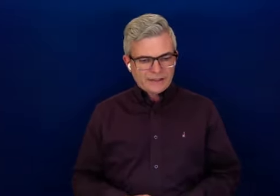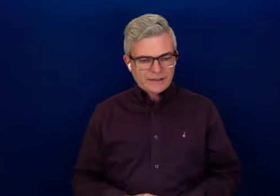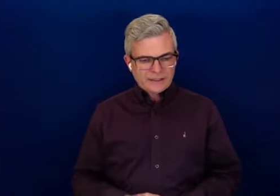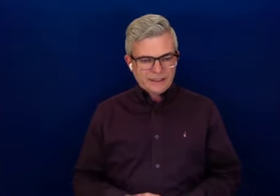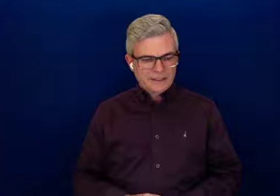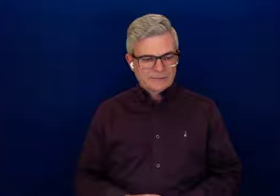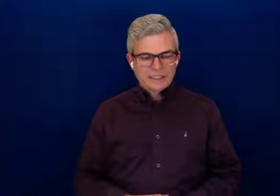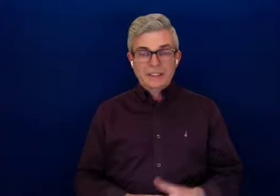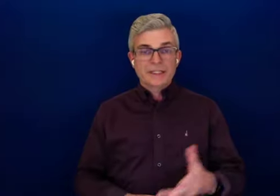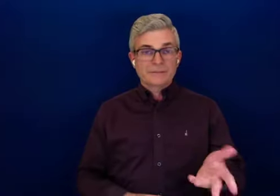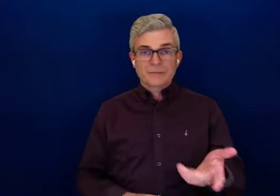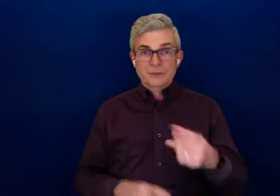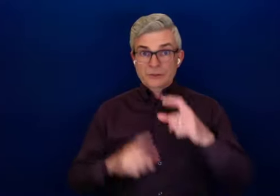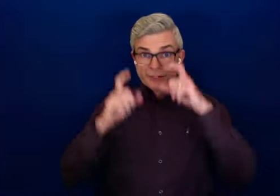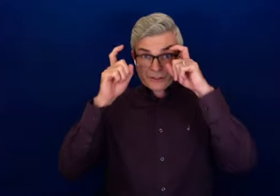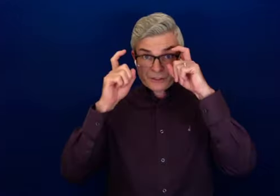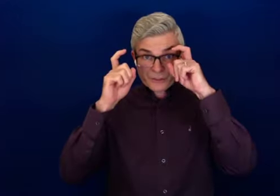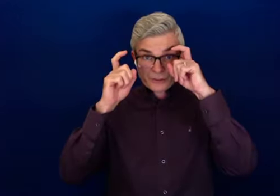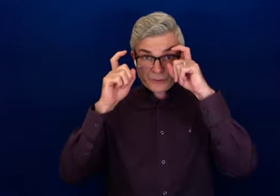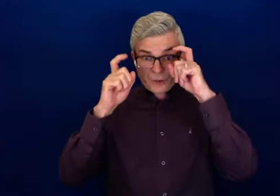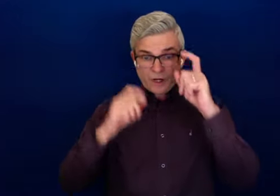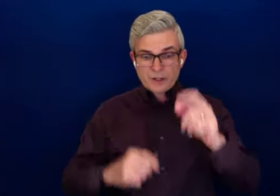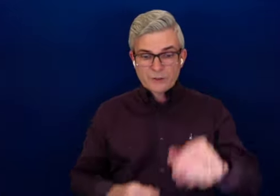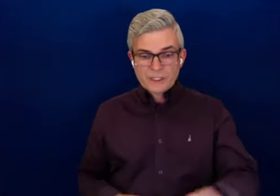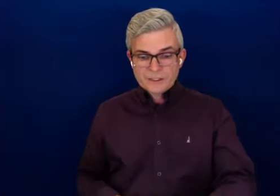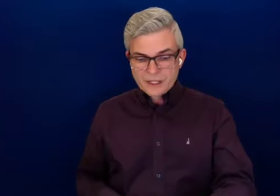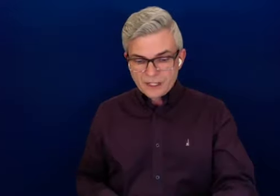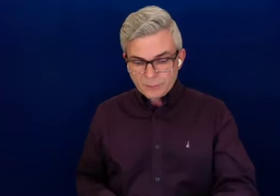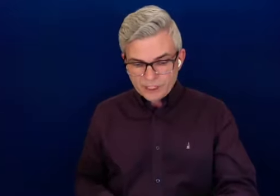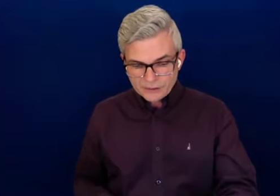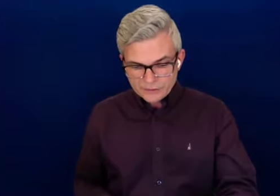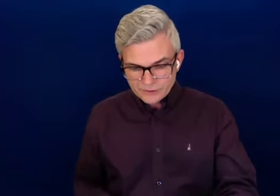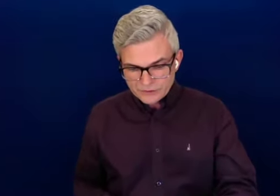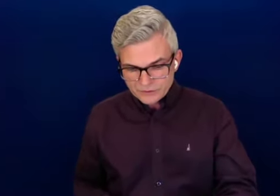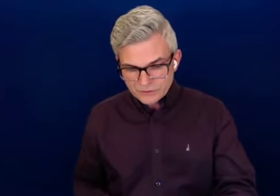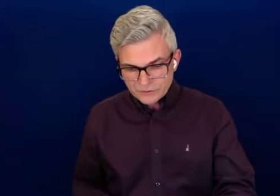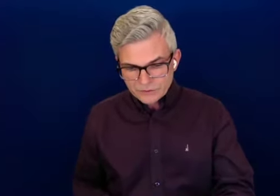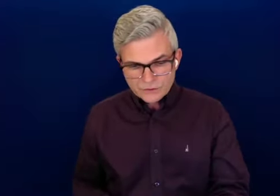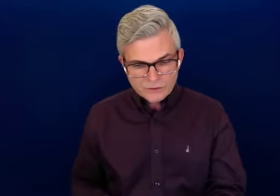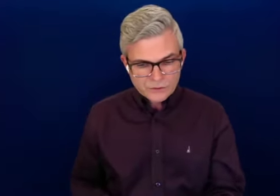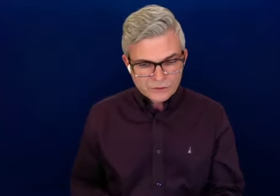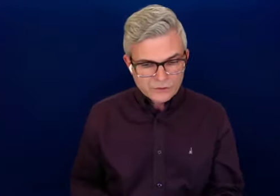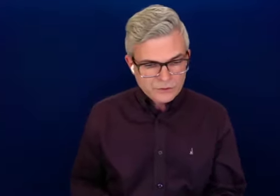And again, those transitions require raised eyebrows.